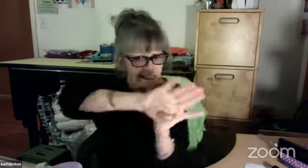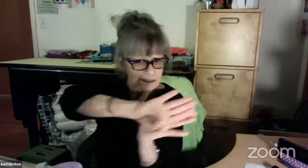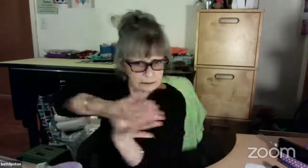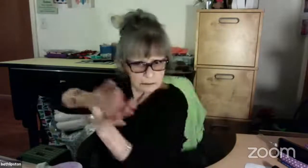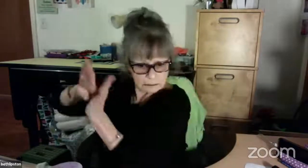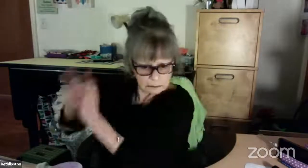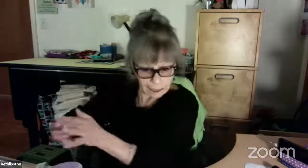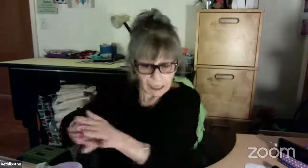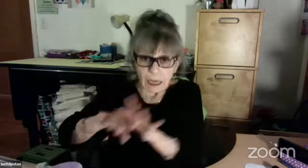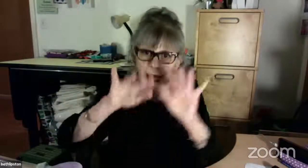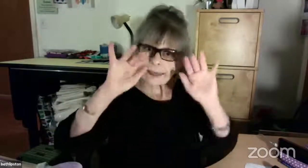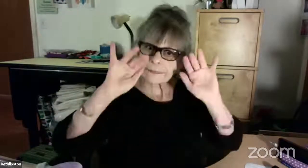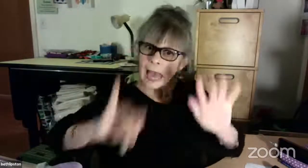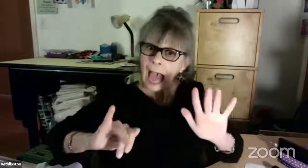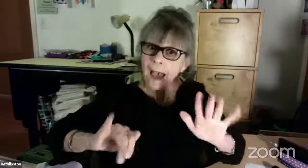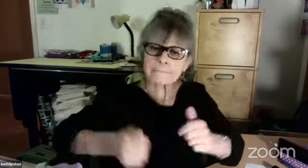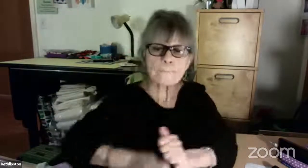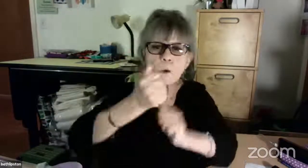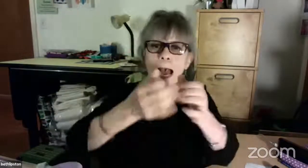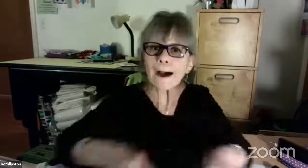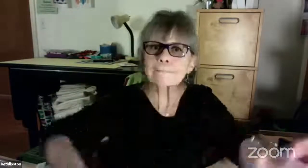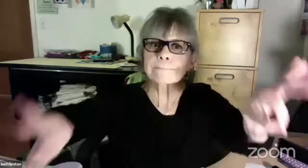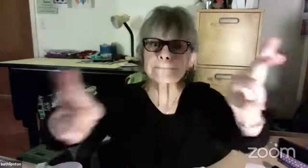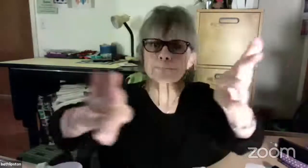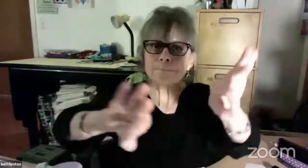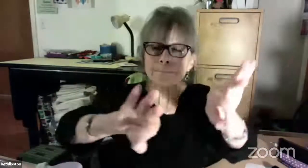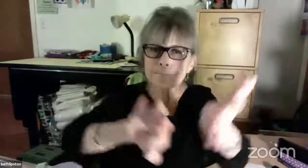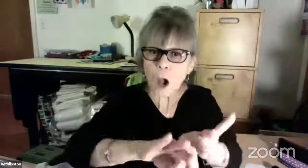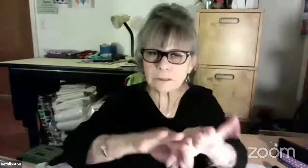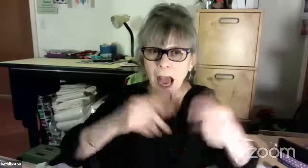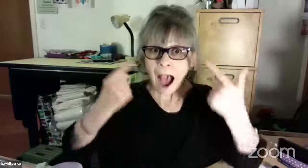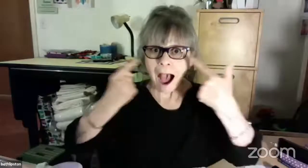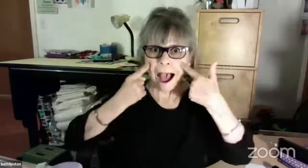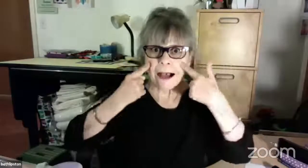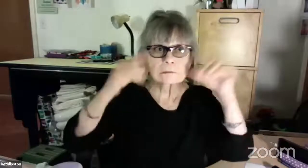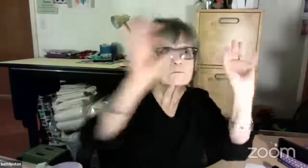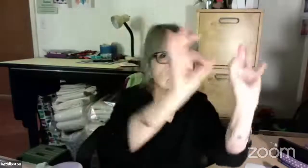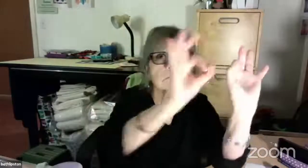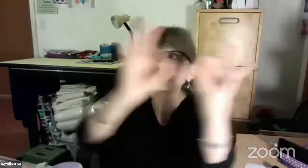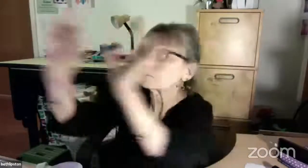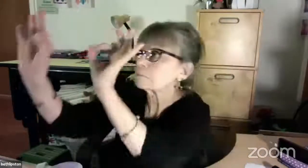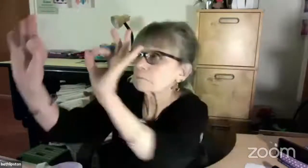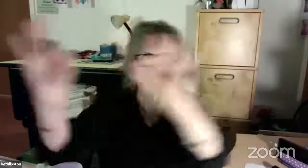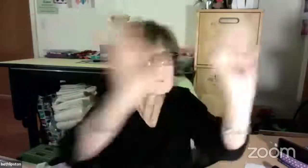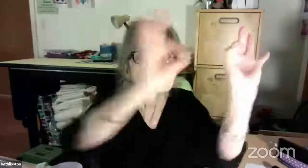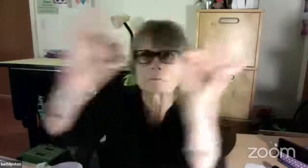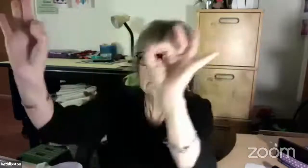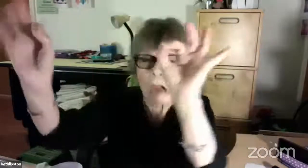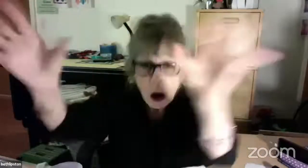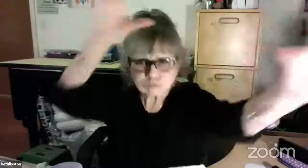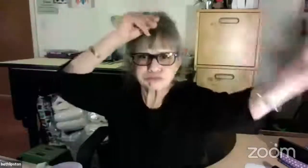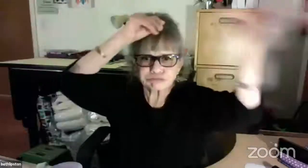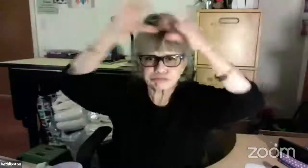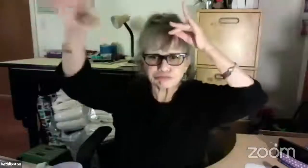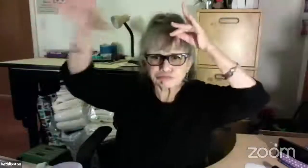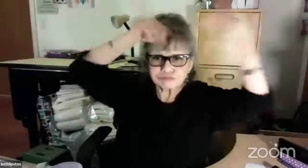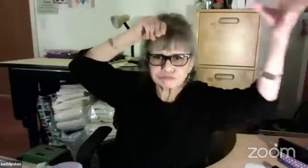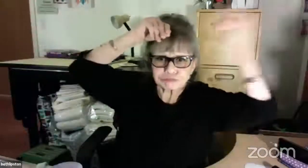But again, pros and cons for that type of communication. But what I think is most important is the eyes being visual